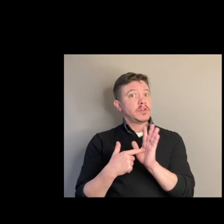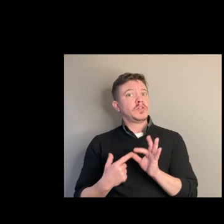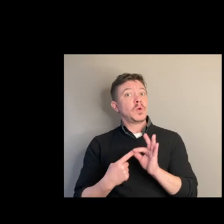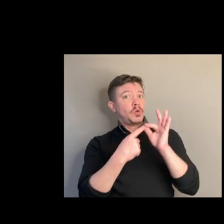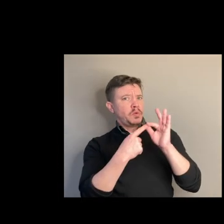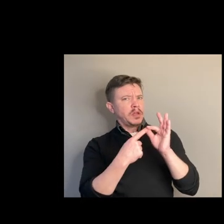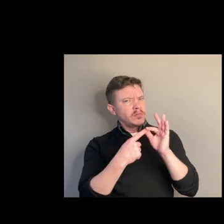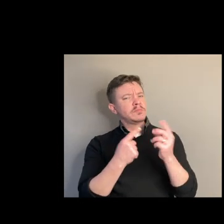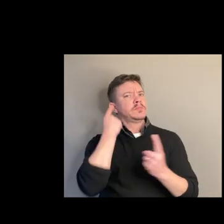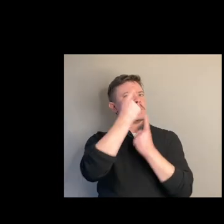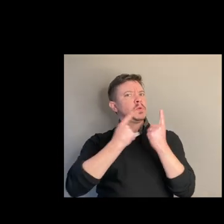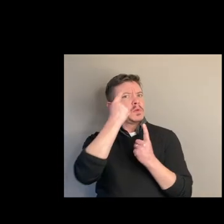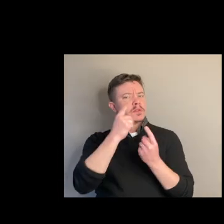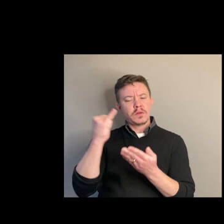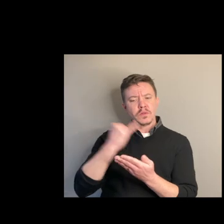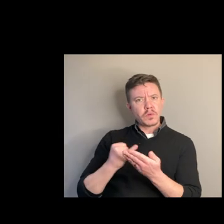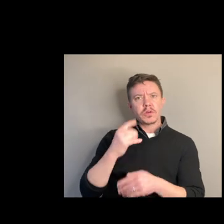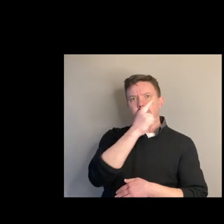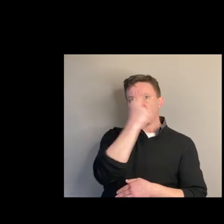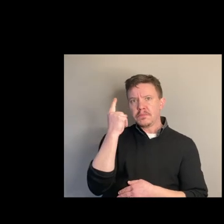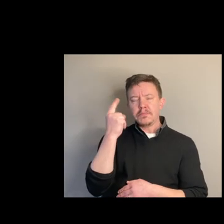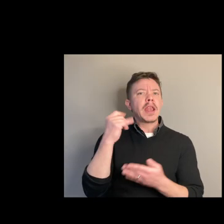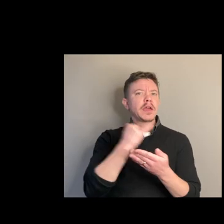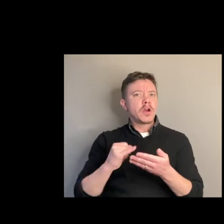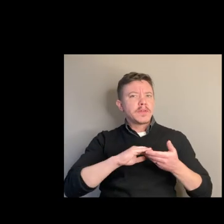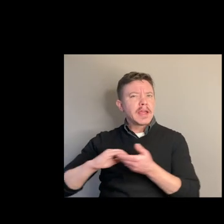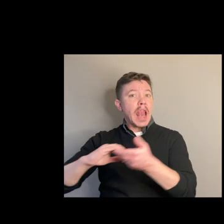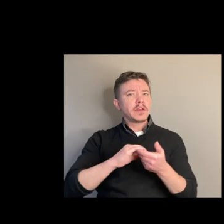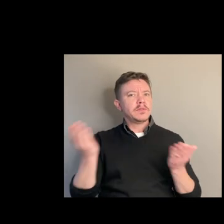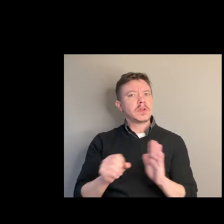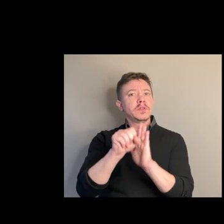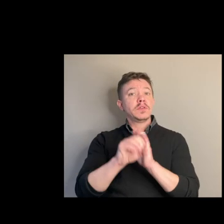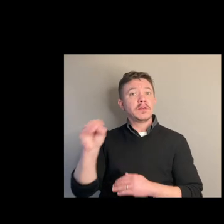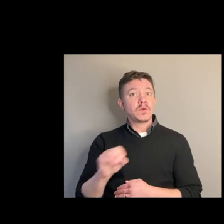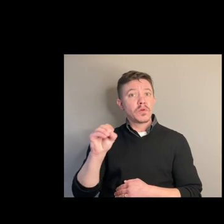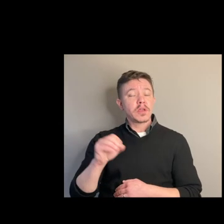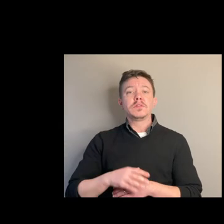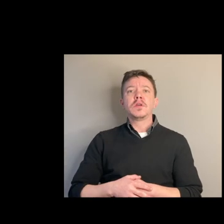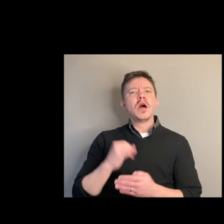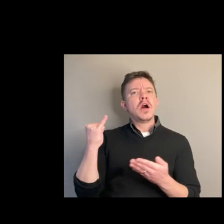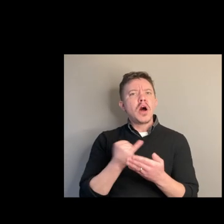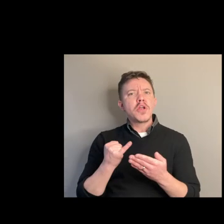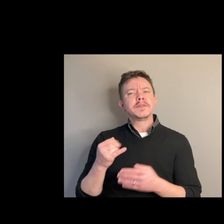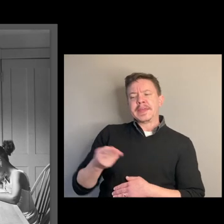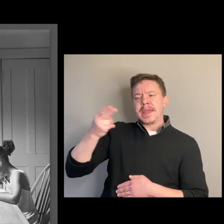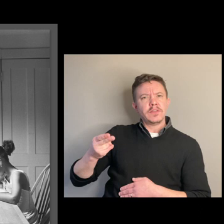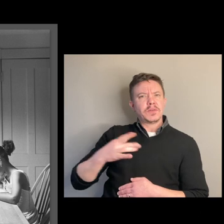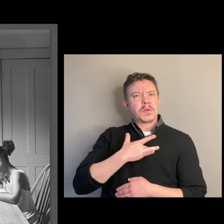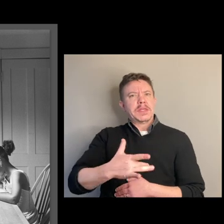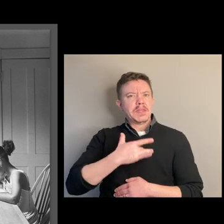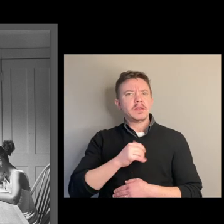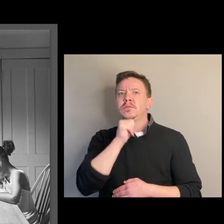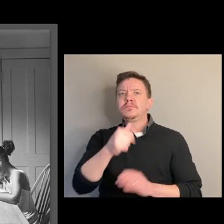exhibition of its kind to consider the work of Black artists collectively in Oregon, artists who have historically